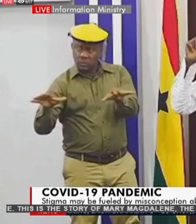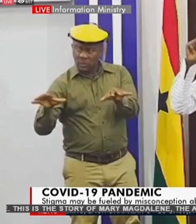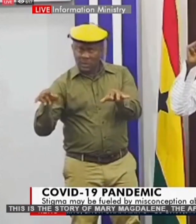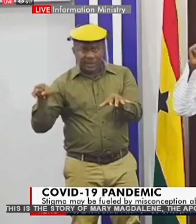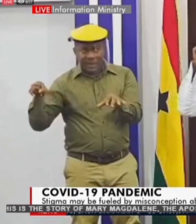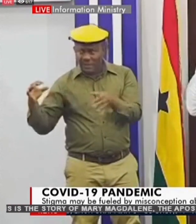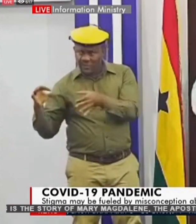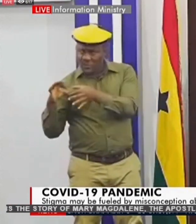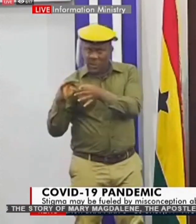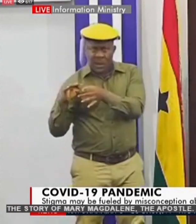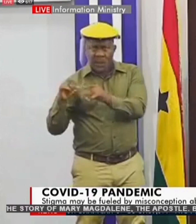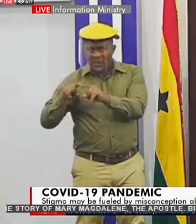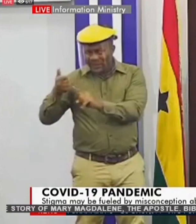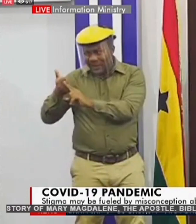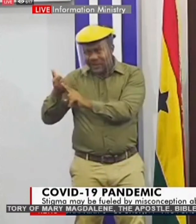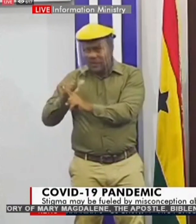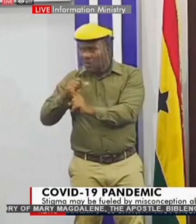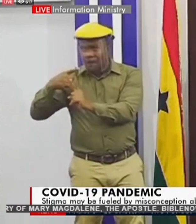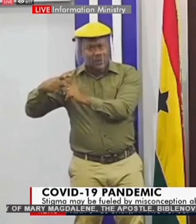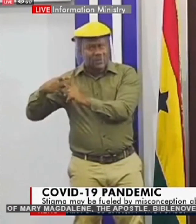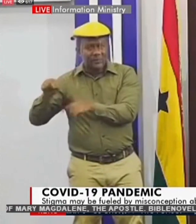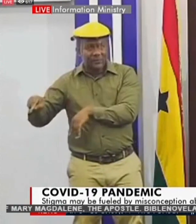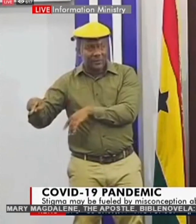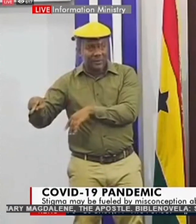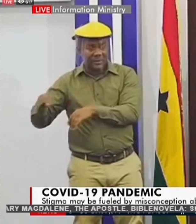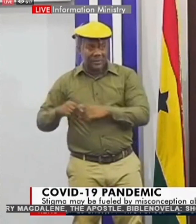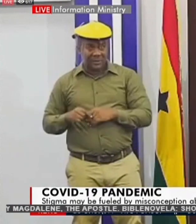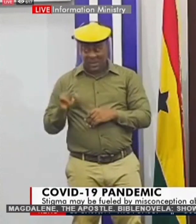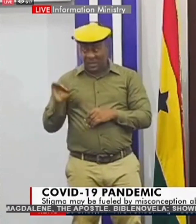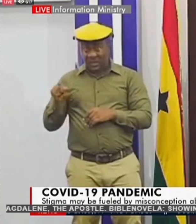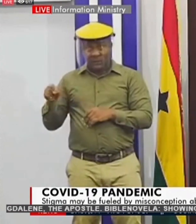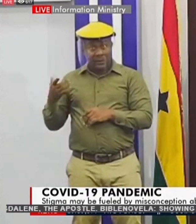contagious is in code. And it means that if this little girl